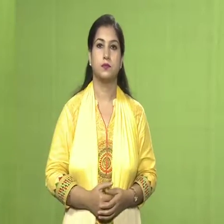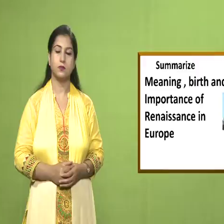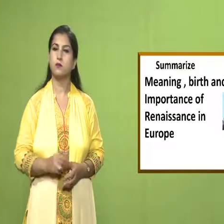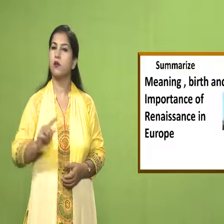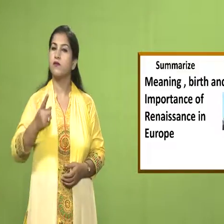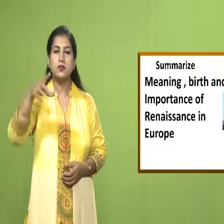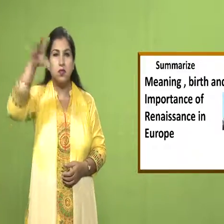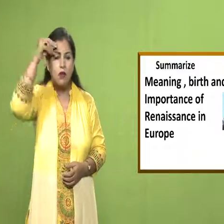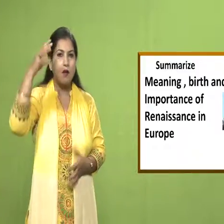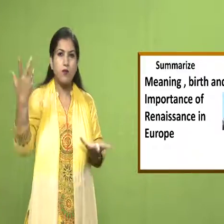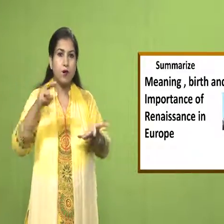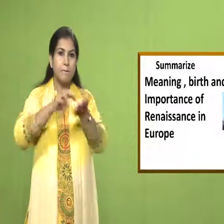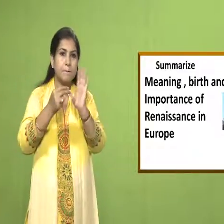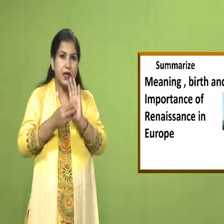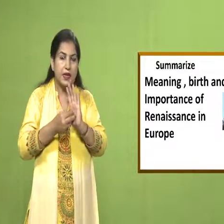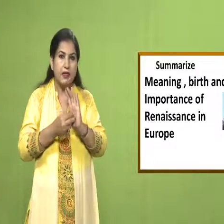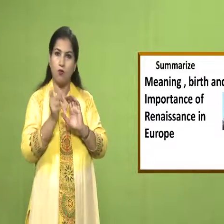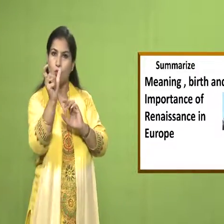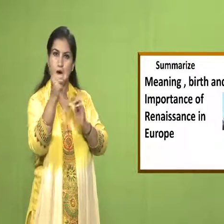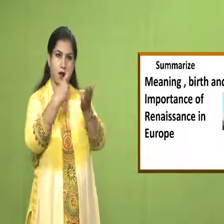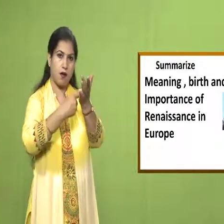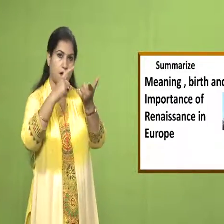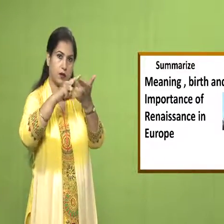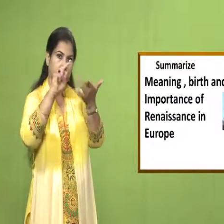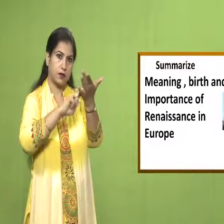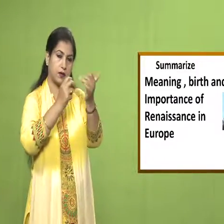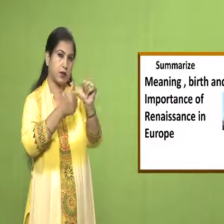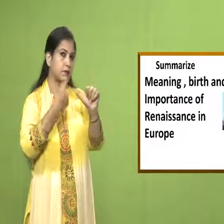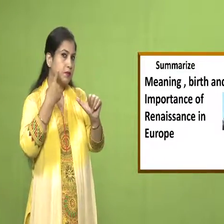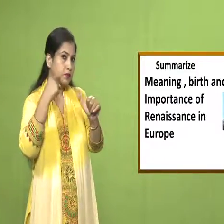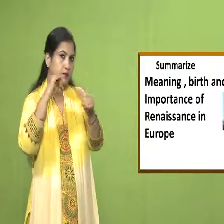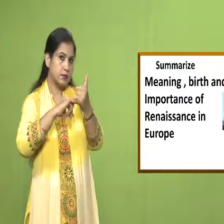We learnt the meaning of Renaissance,